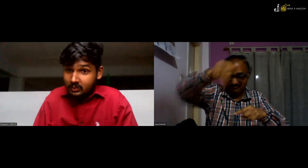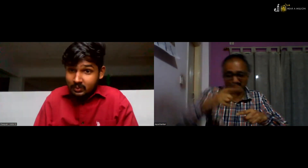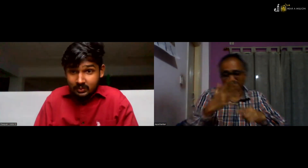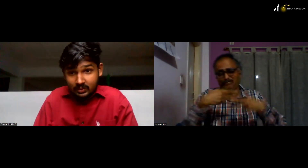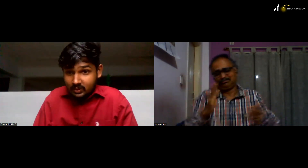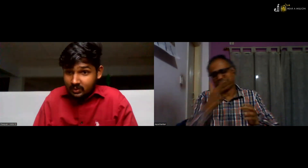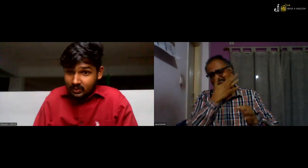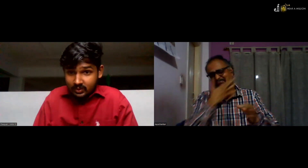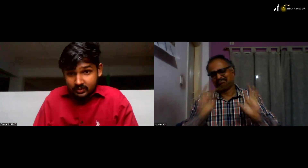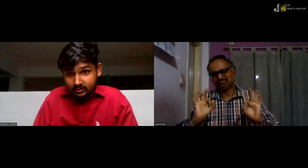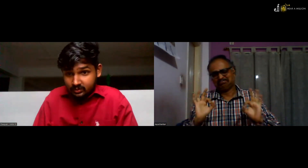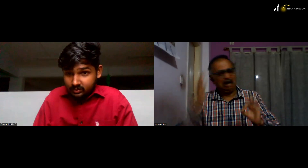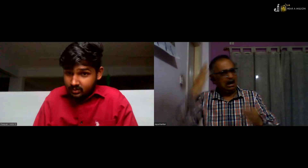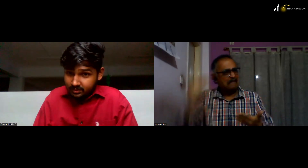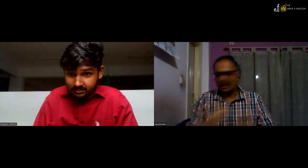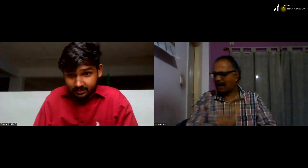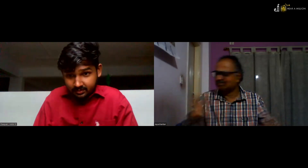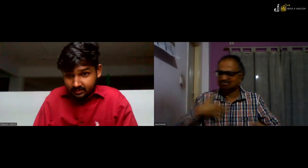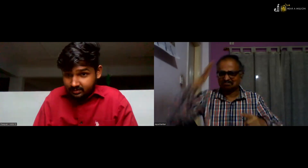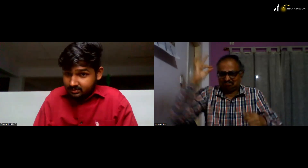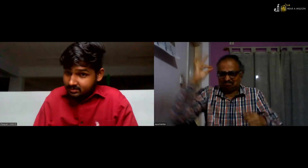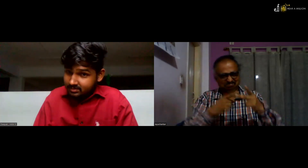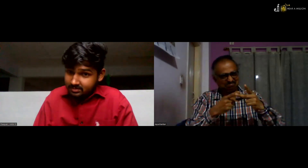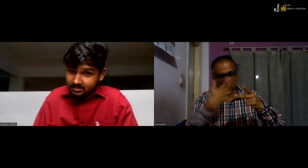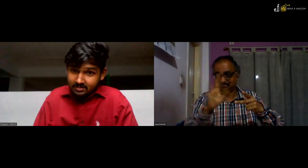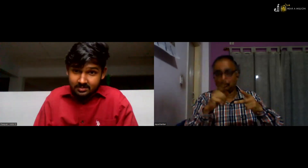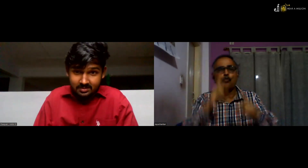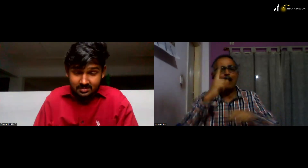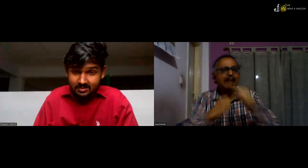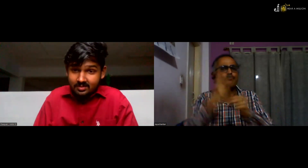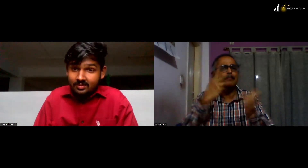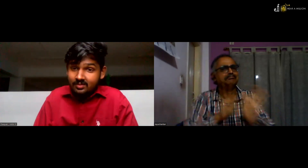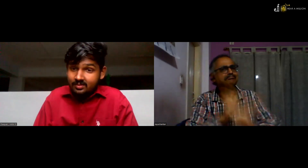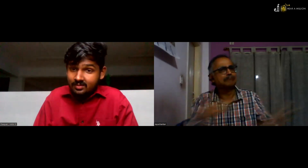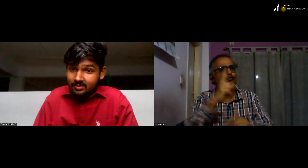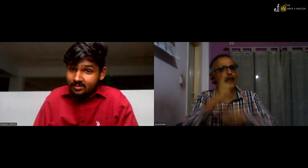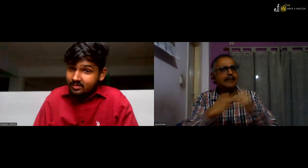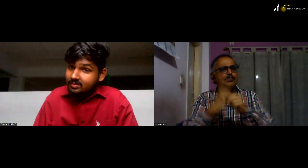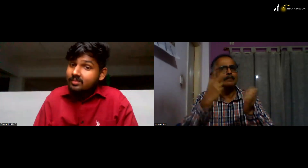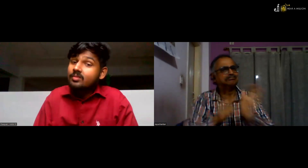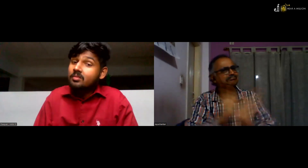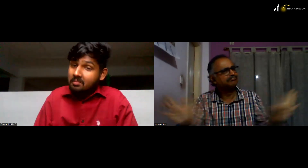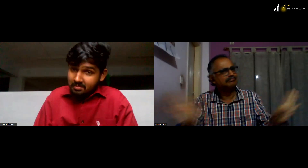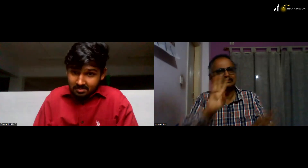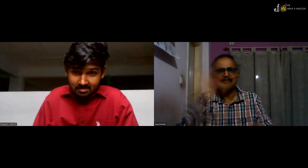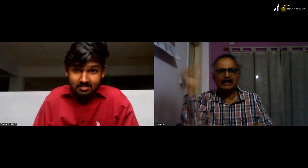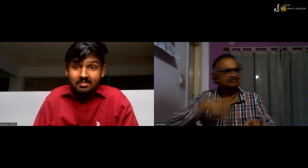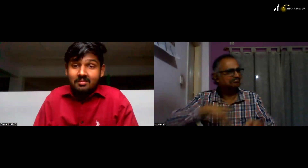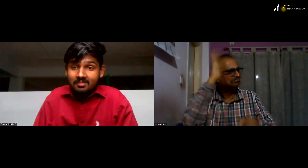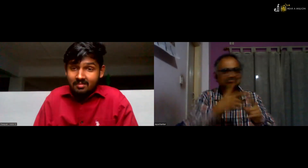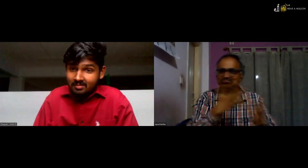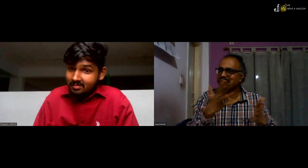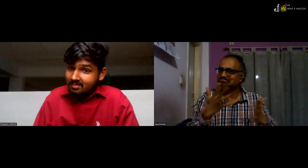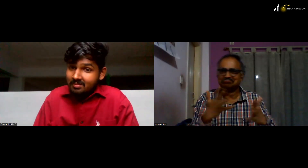we, I mean, walked around 50 kilometers. I would always remember, and I had a good